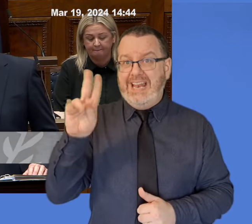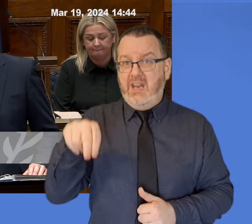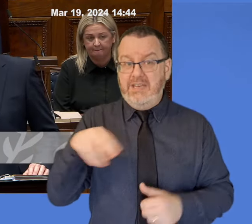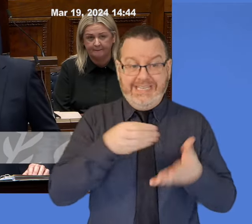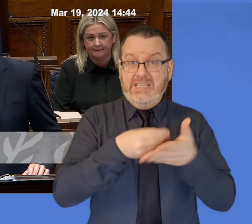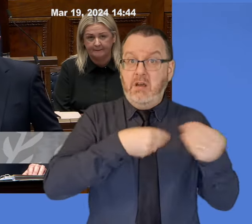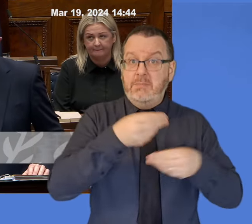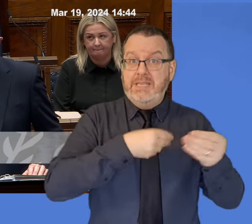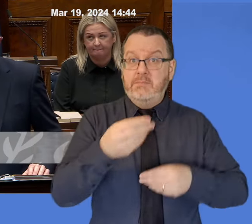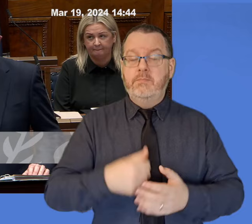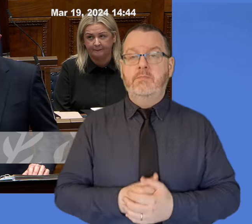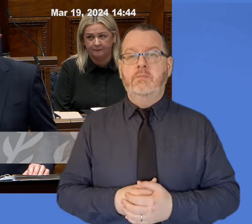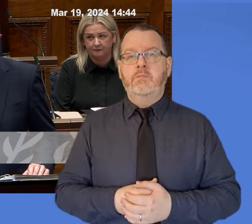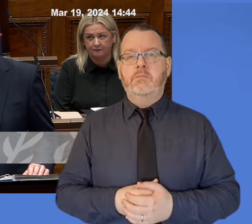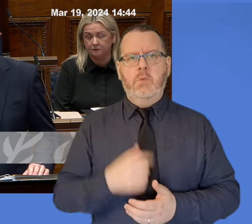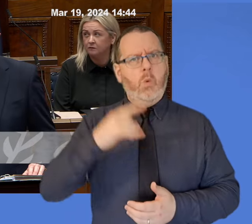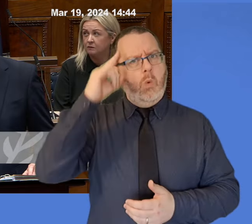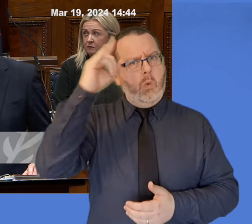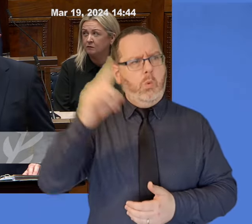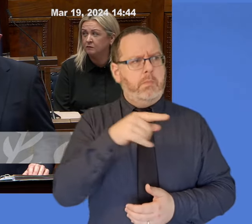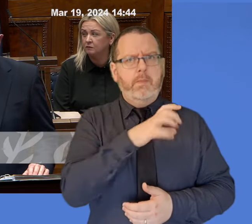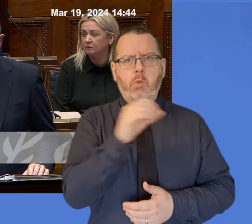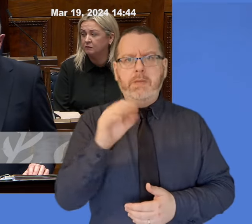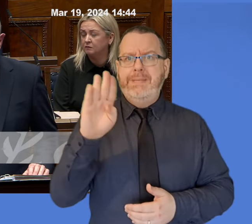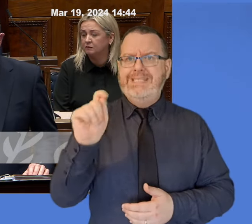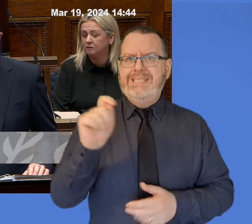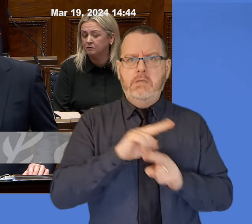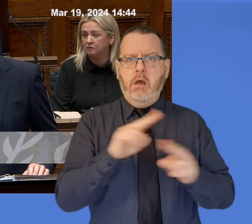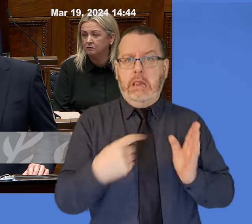stress of people who are waiting to hear what the outcome of this review is.